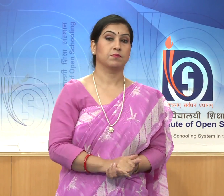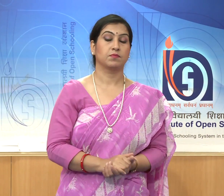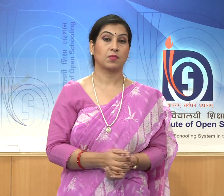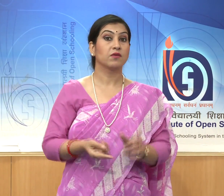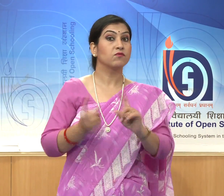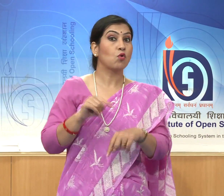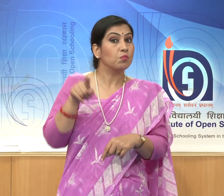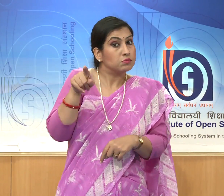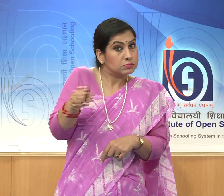from the